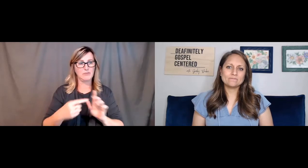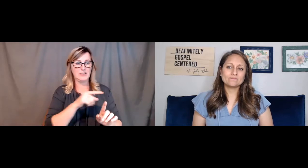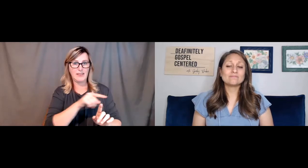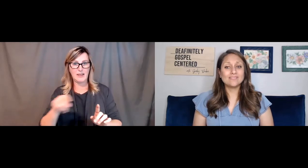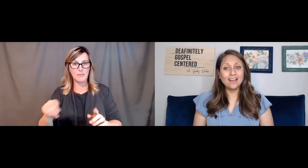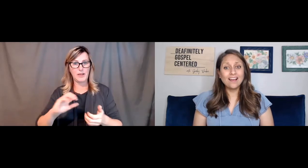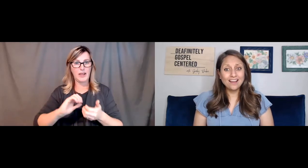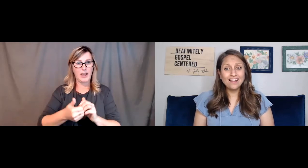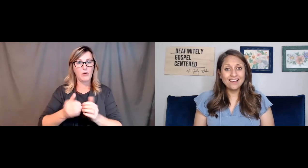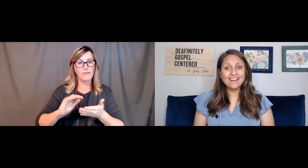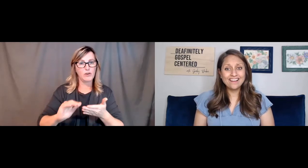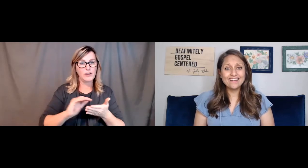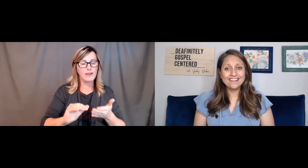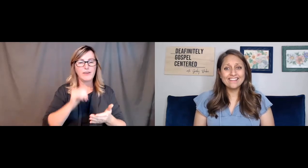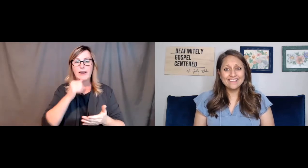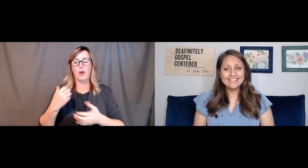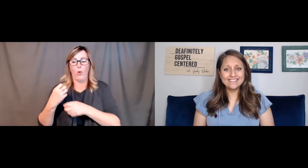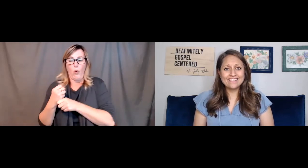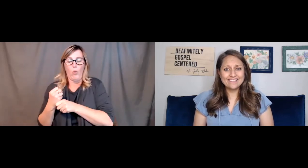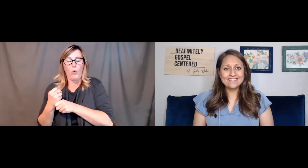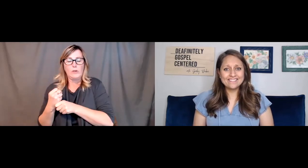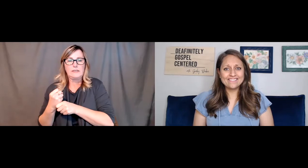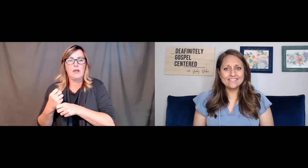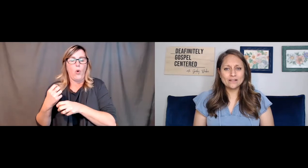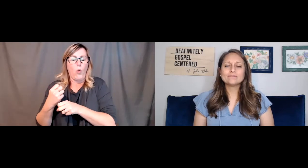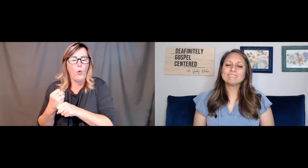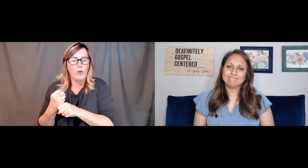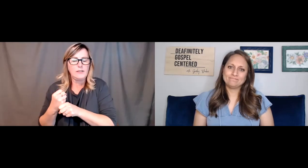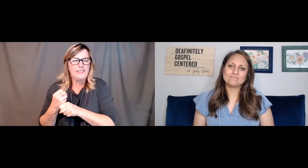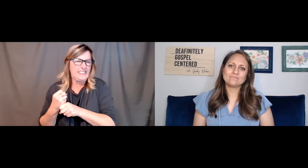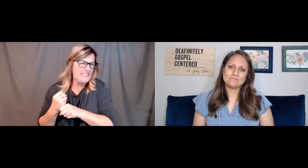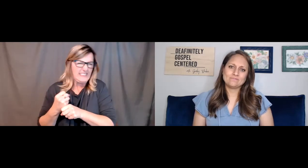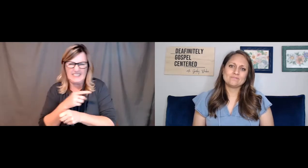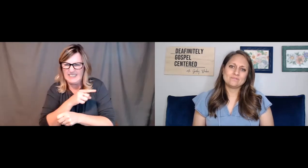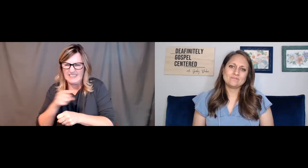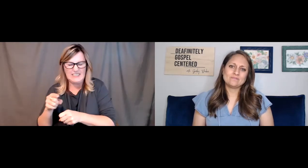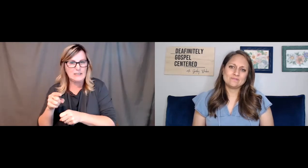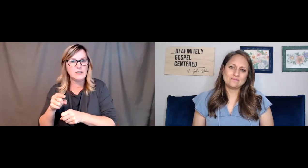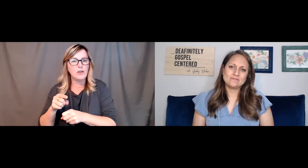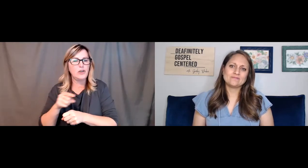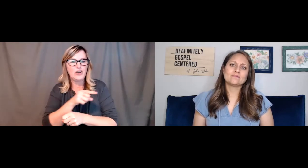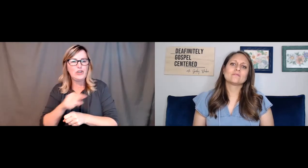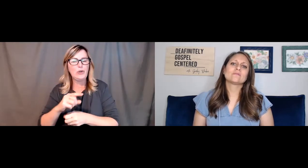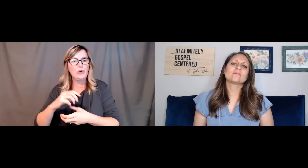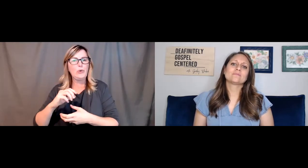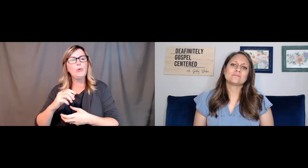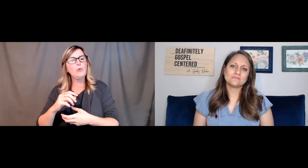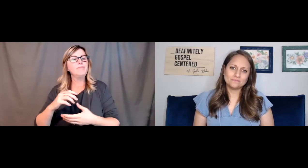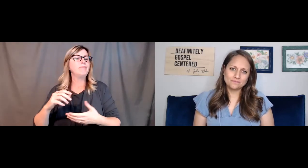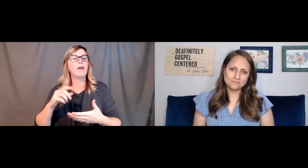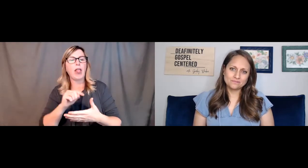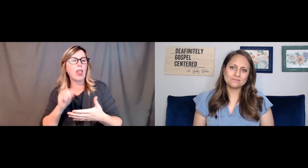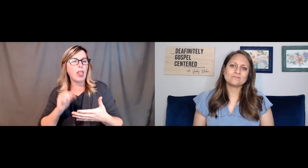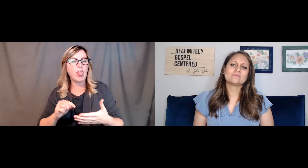I try to continue to be a good example to them. Yeah. I try to not hold grudges against them, and I want to forgive them as